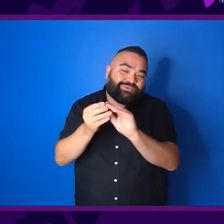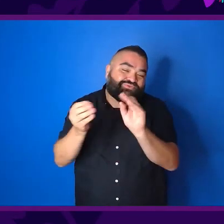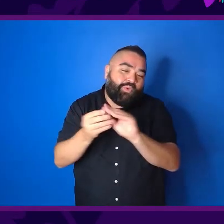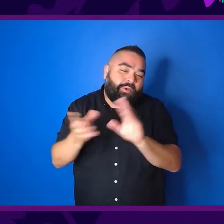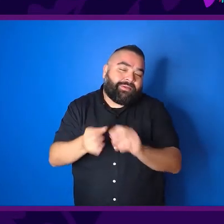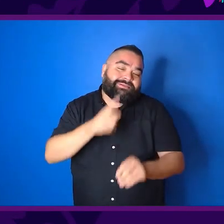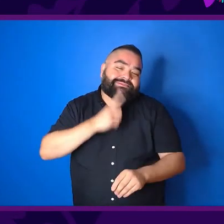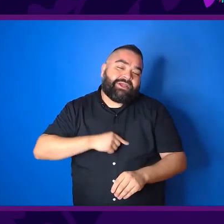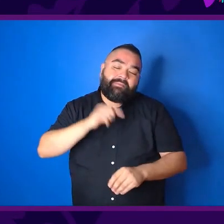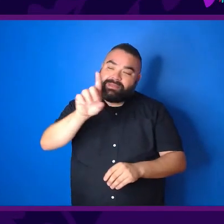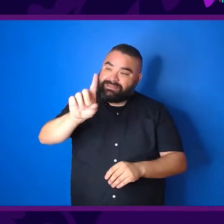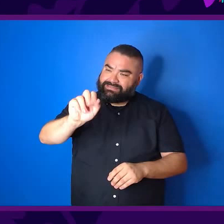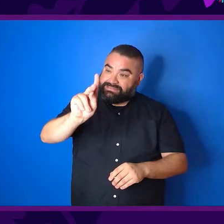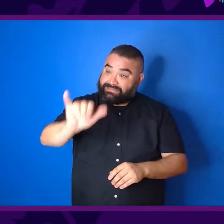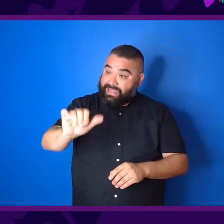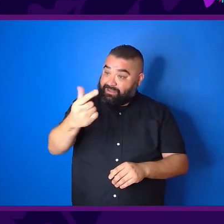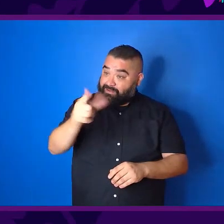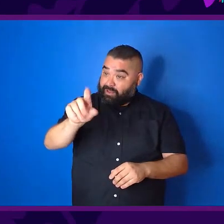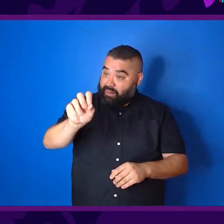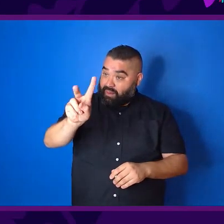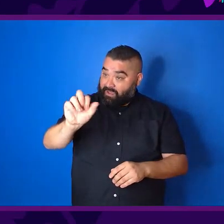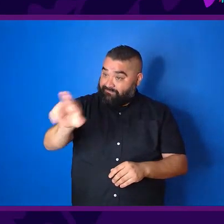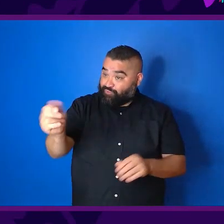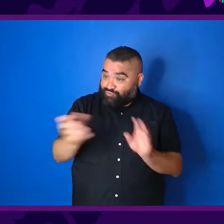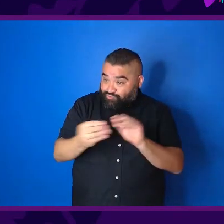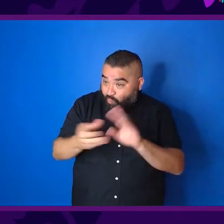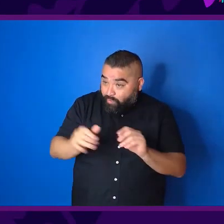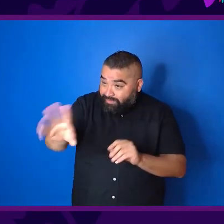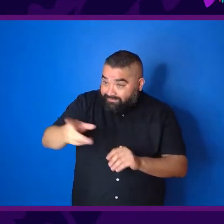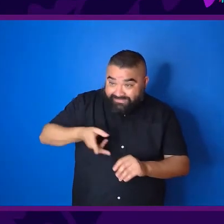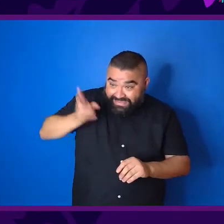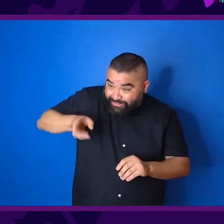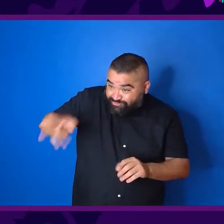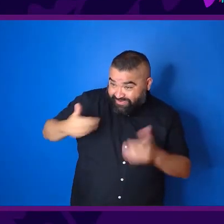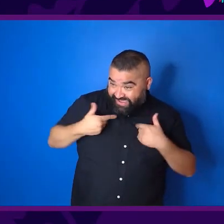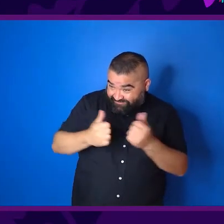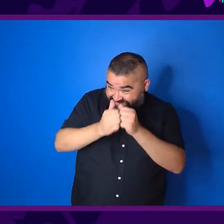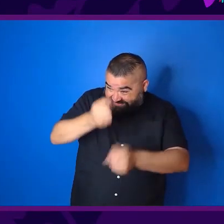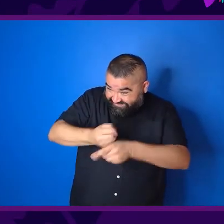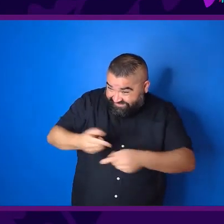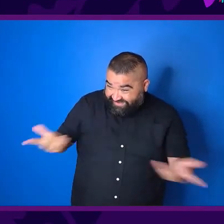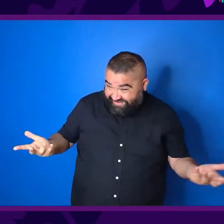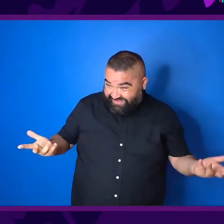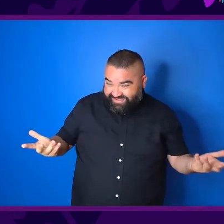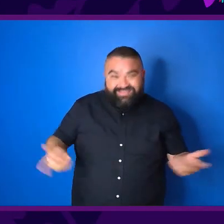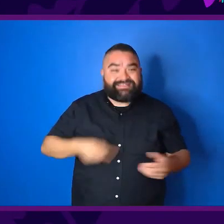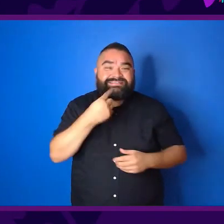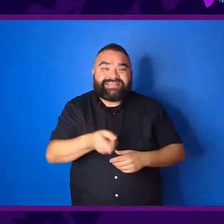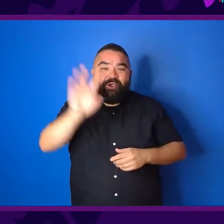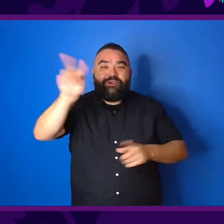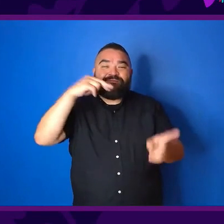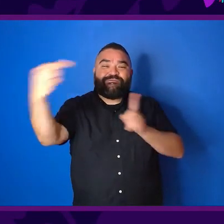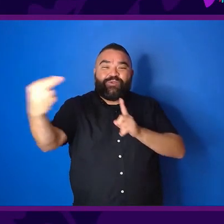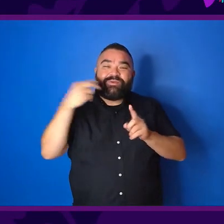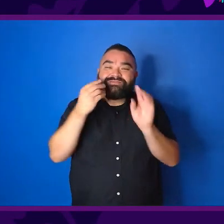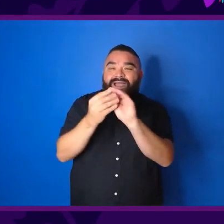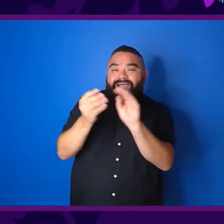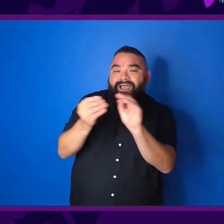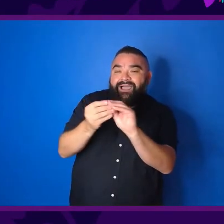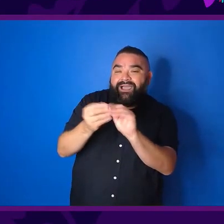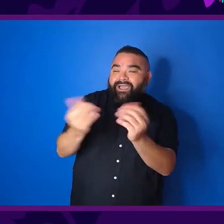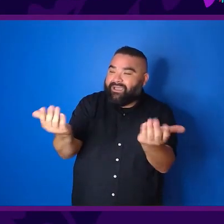Because you guys seem to have a history together. So just for the viewers that are watching right now. Well,